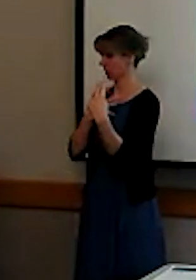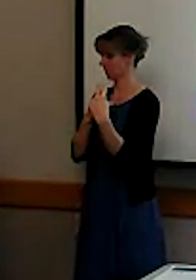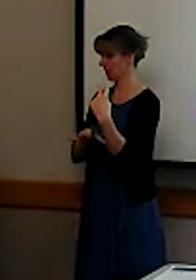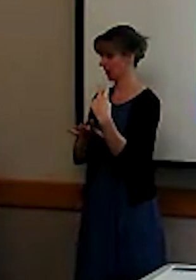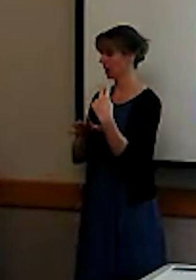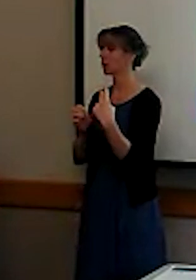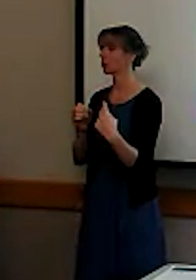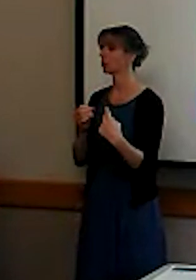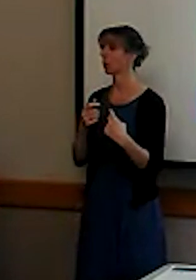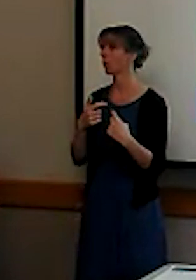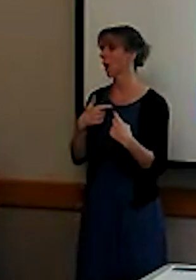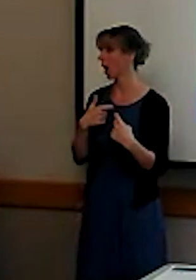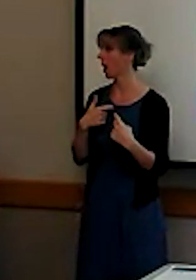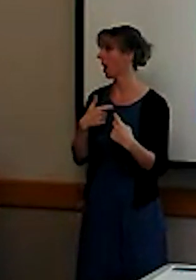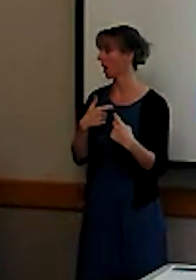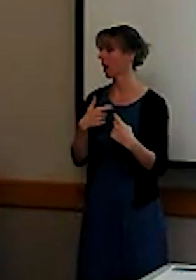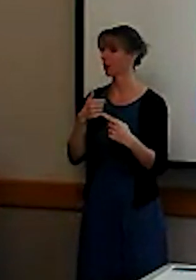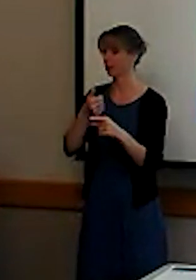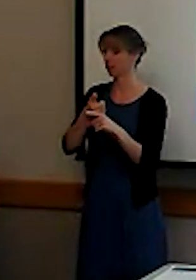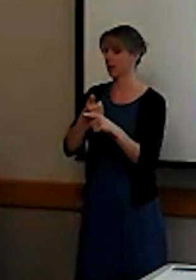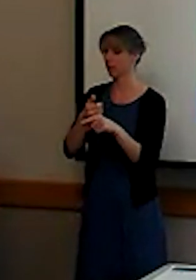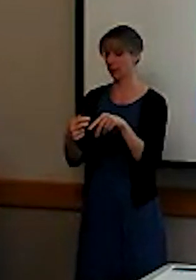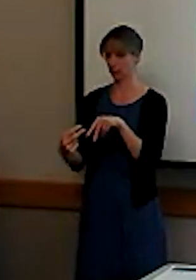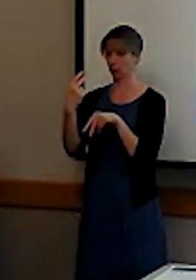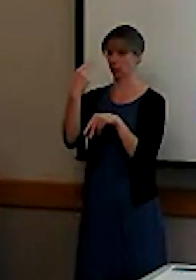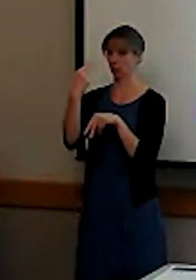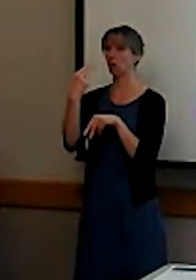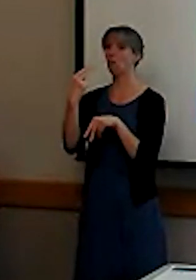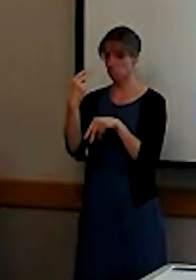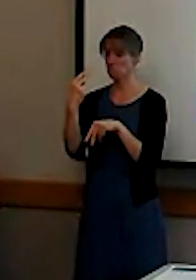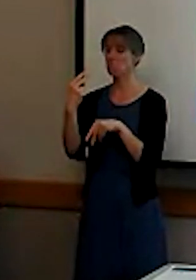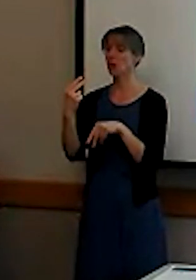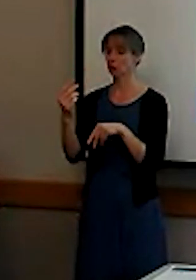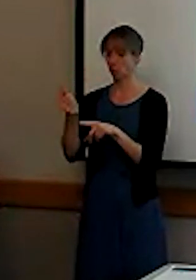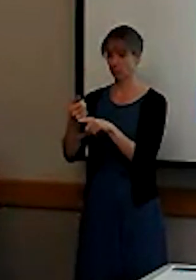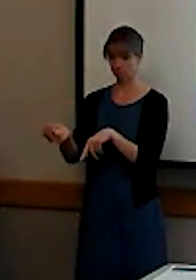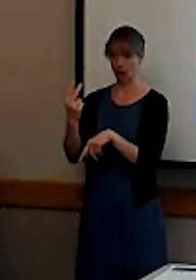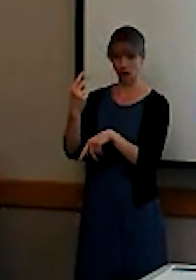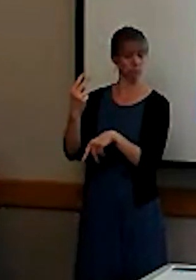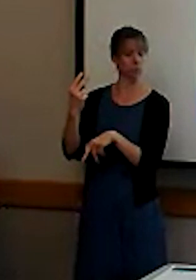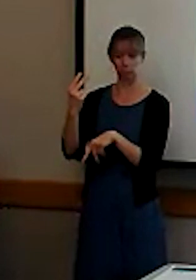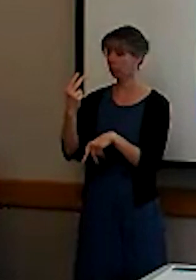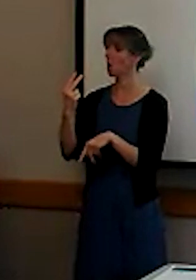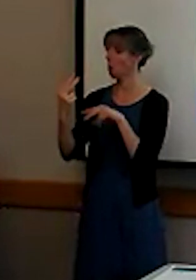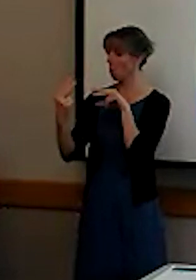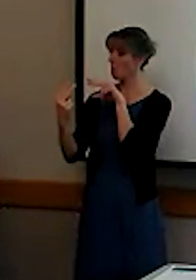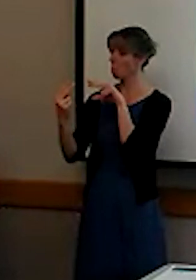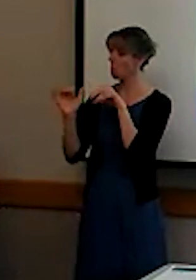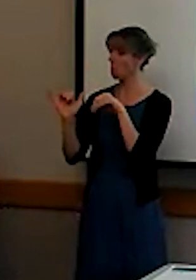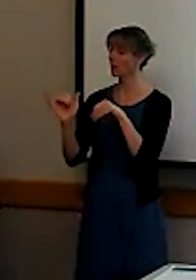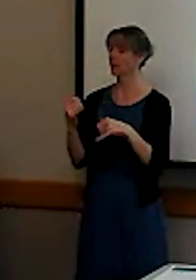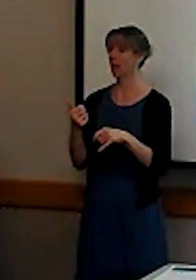contact. So I had to let him make the first move. So he made the eye contact with me. And so